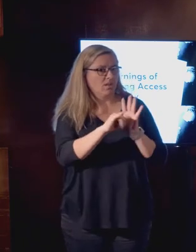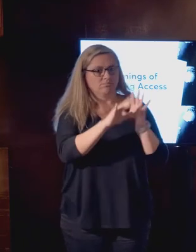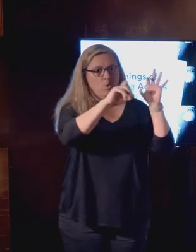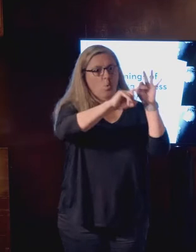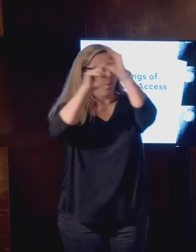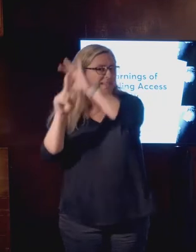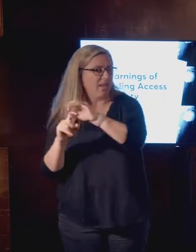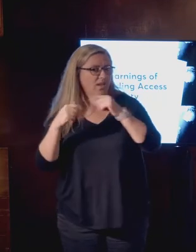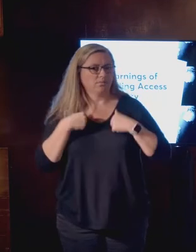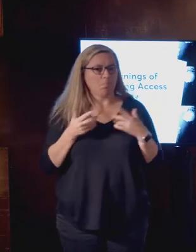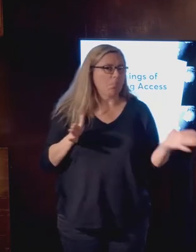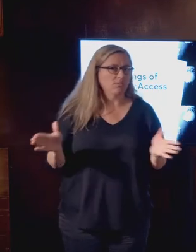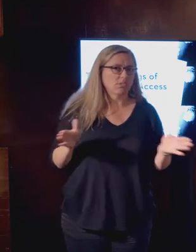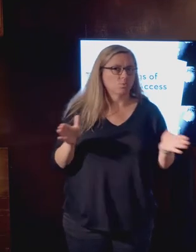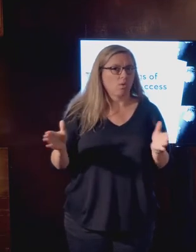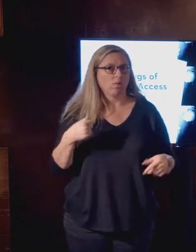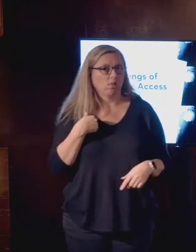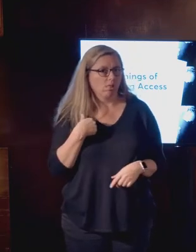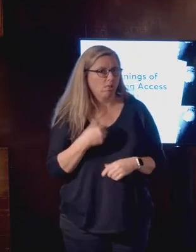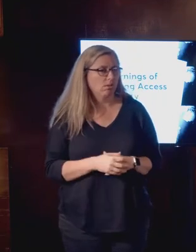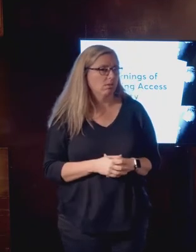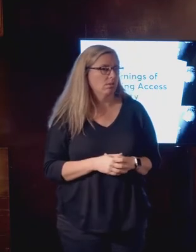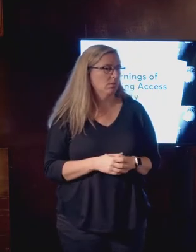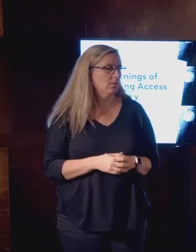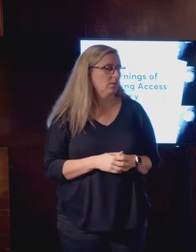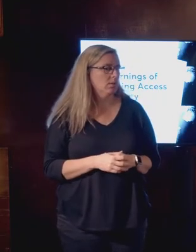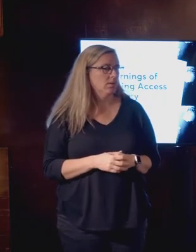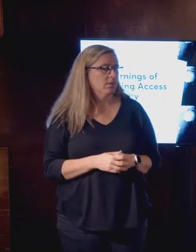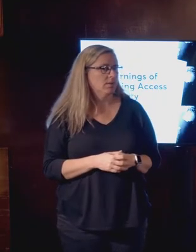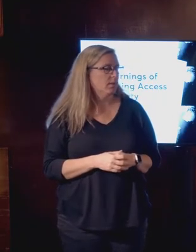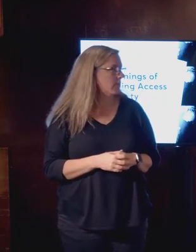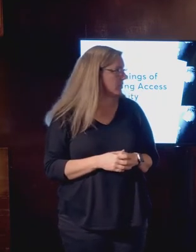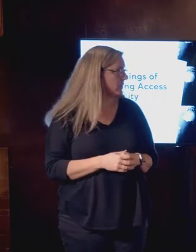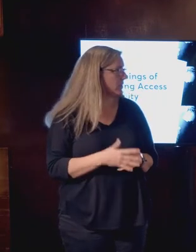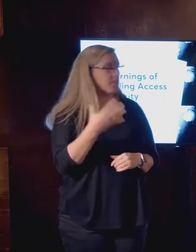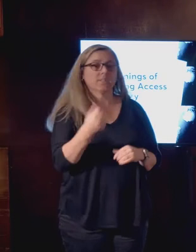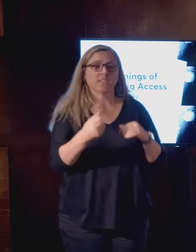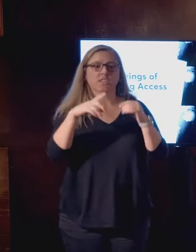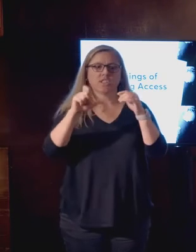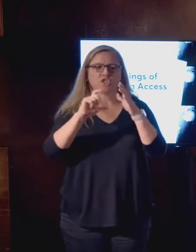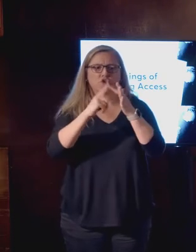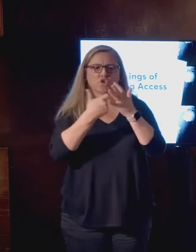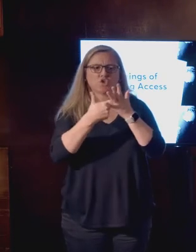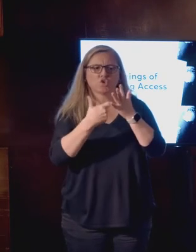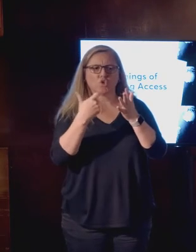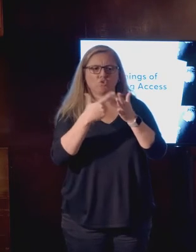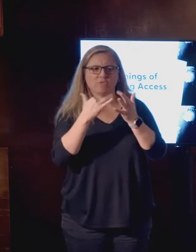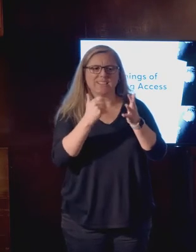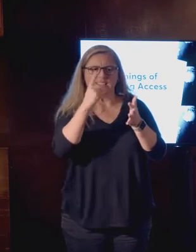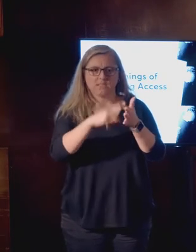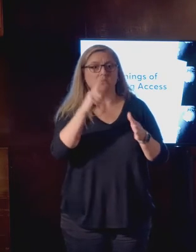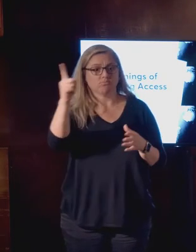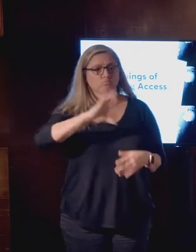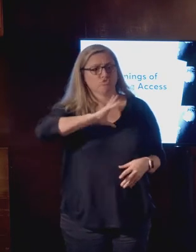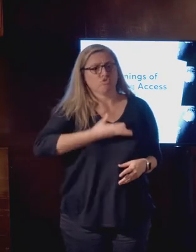queer or bisexual. And then we have Cerise Howard, who is a trans